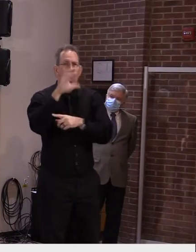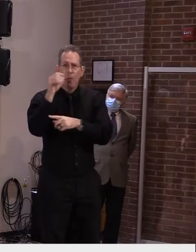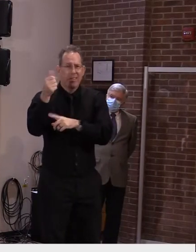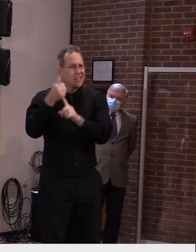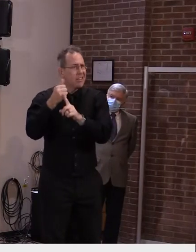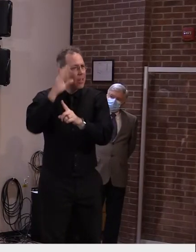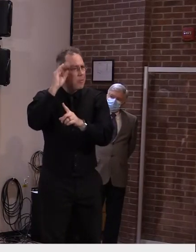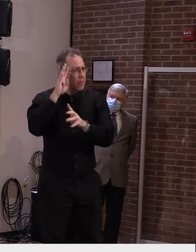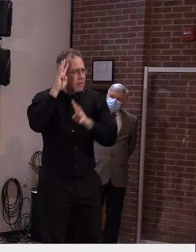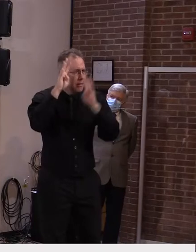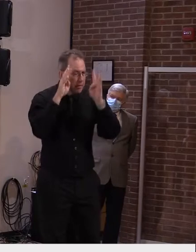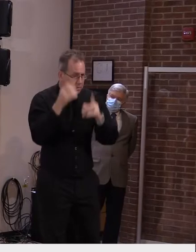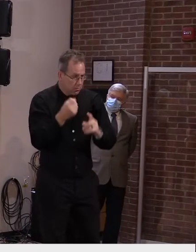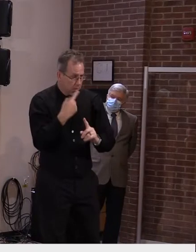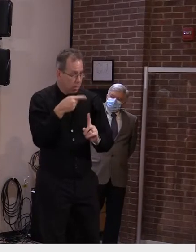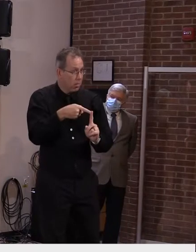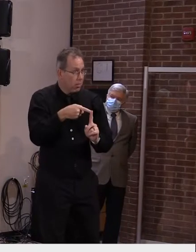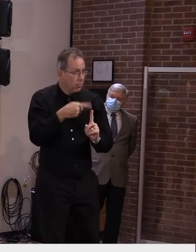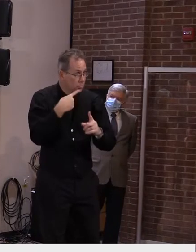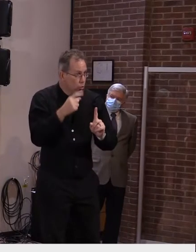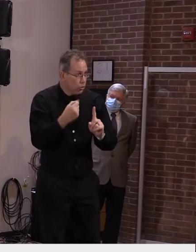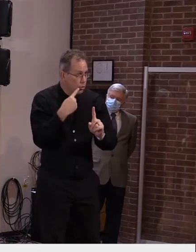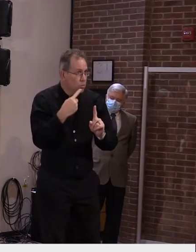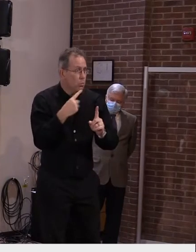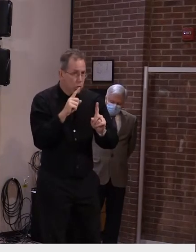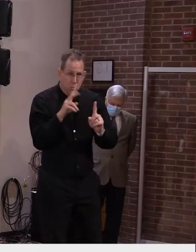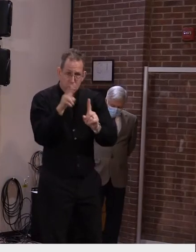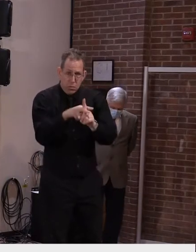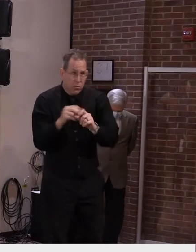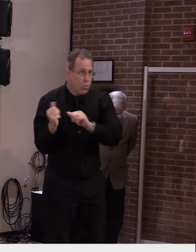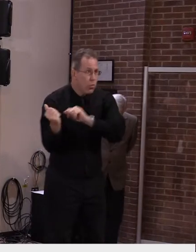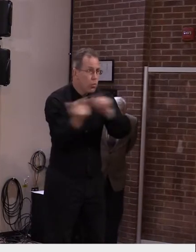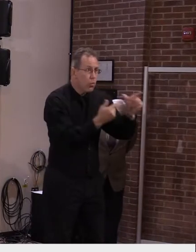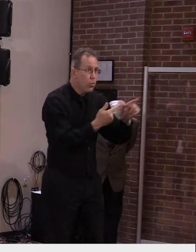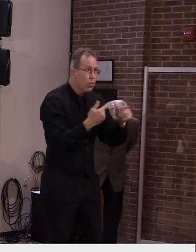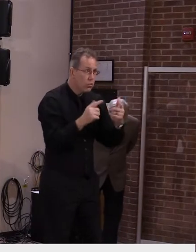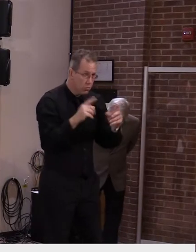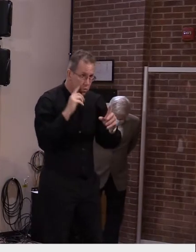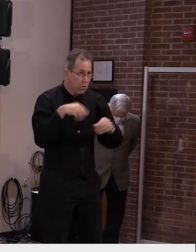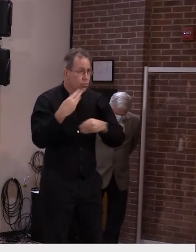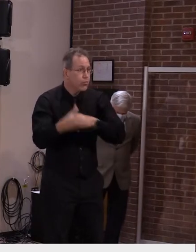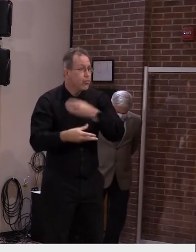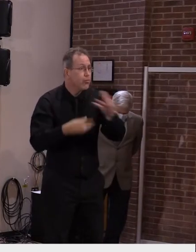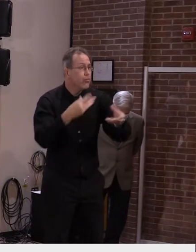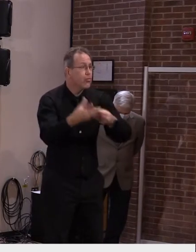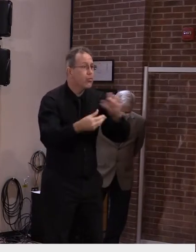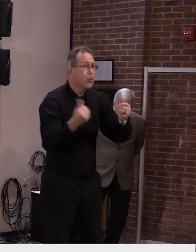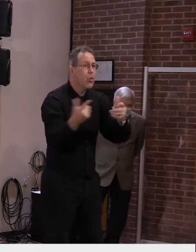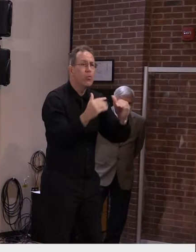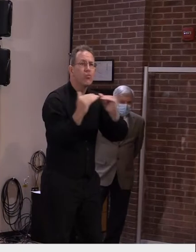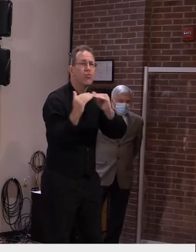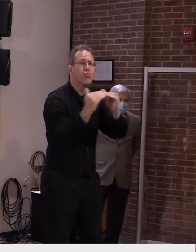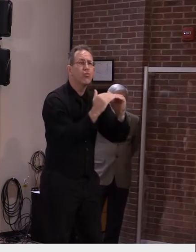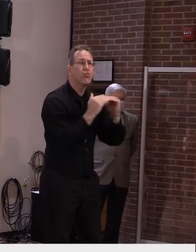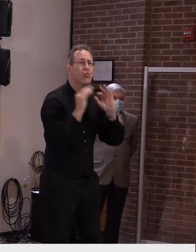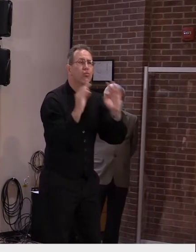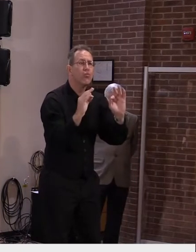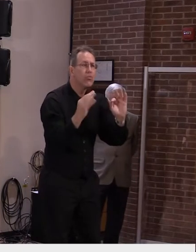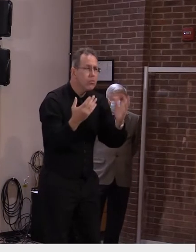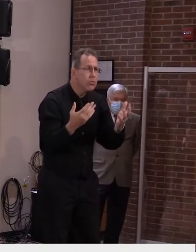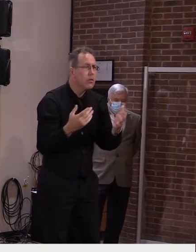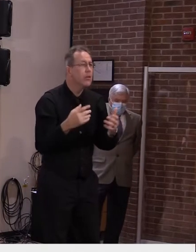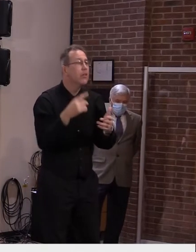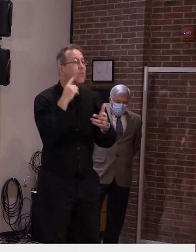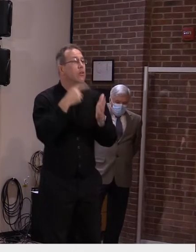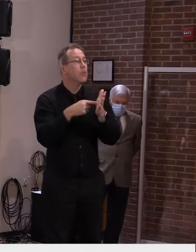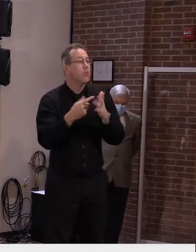actually have considered that and are putting into play plans that would involve different costs and distribution